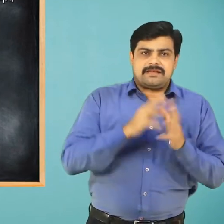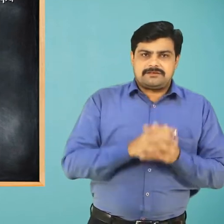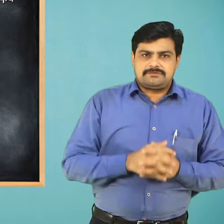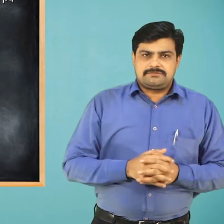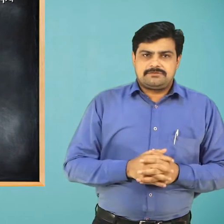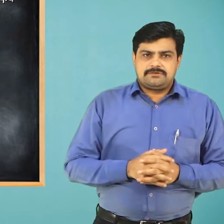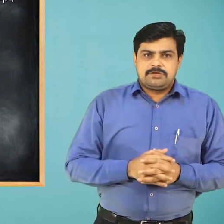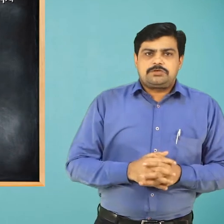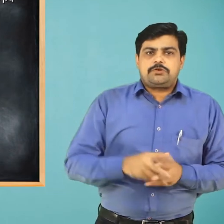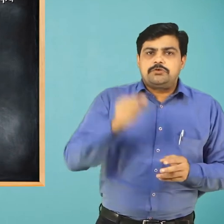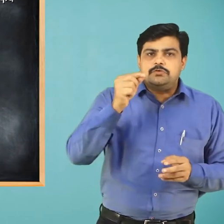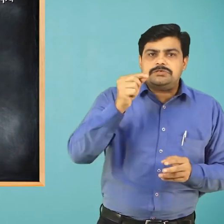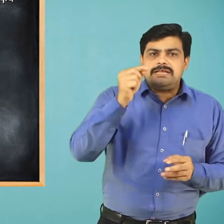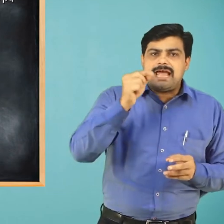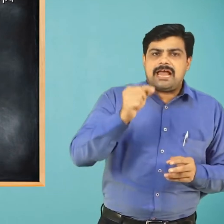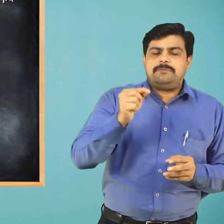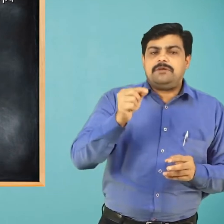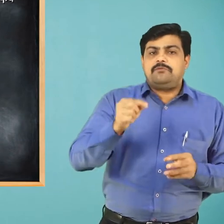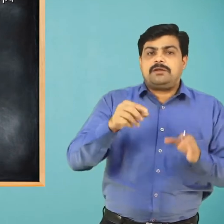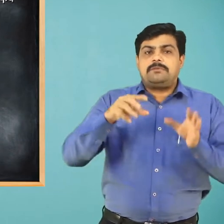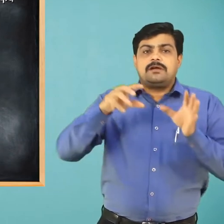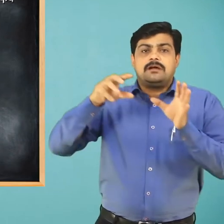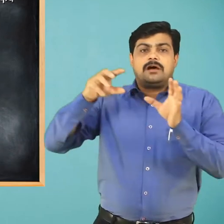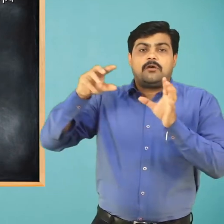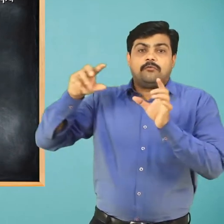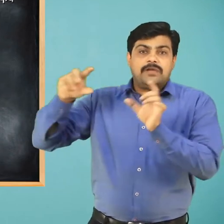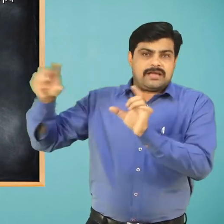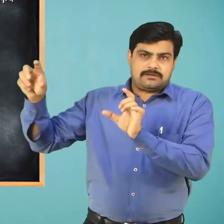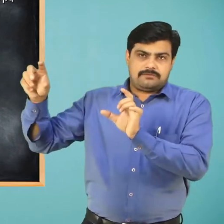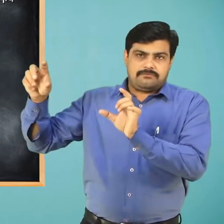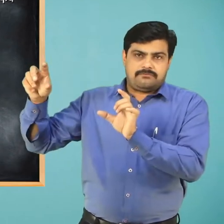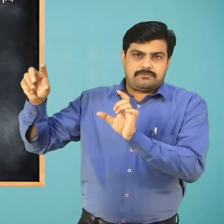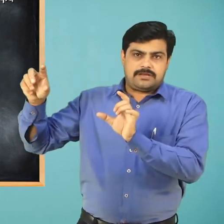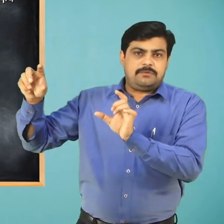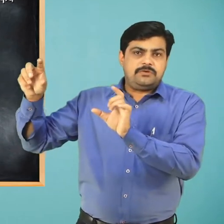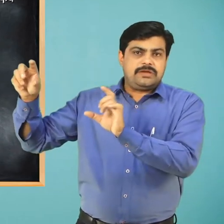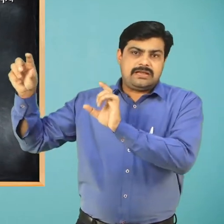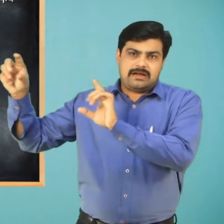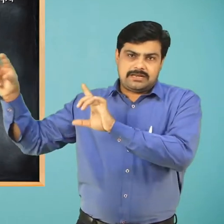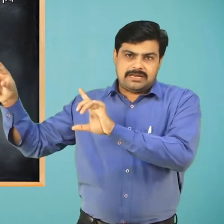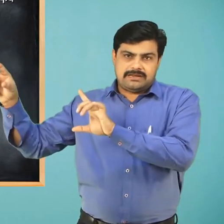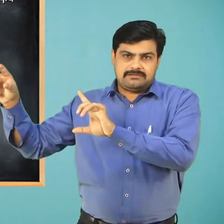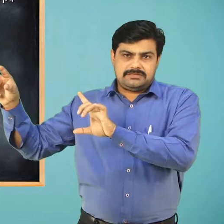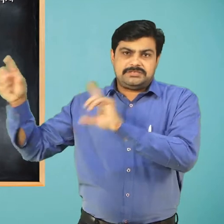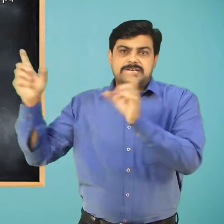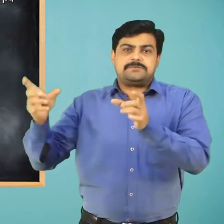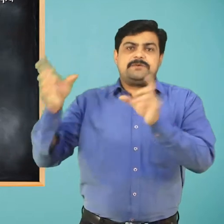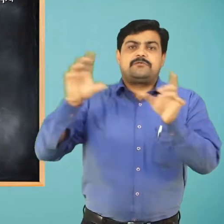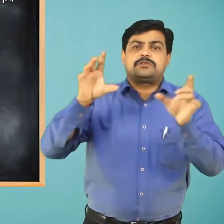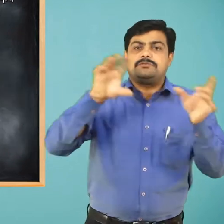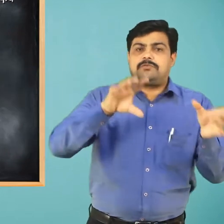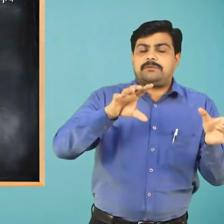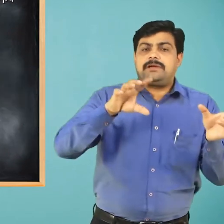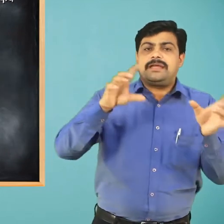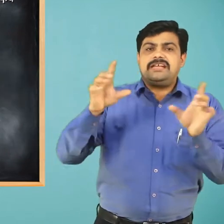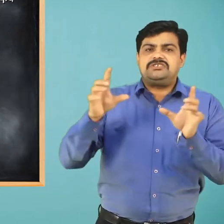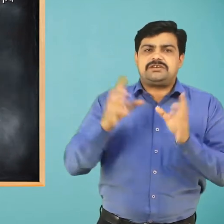beginning, so use the helping verb were, W-E-R-E, just before the verb